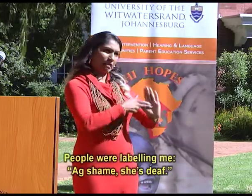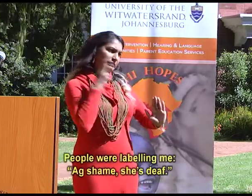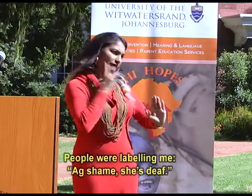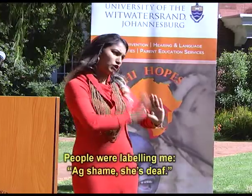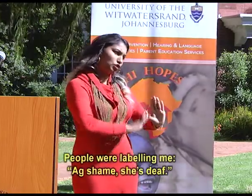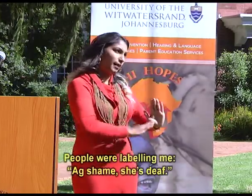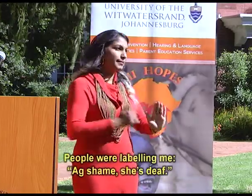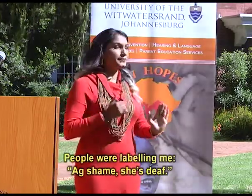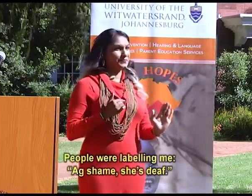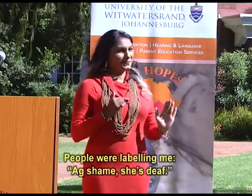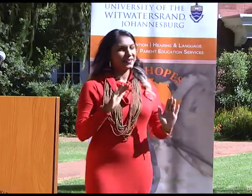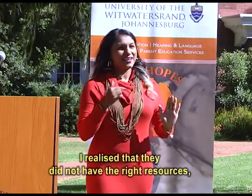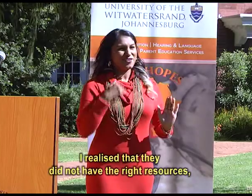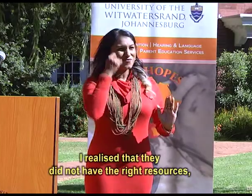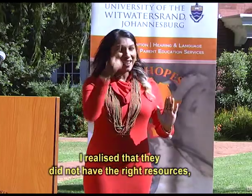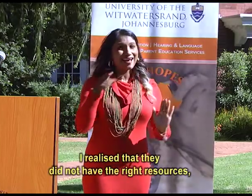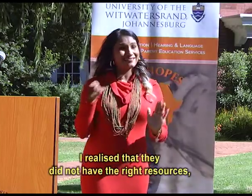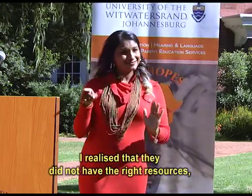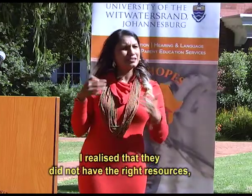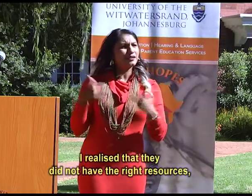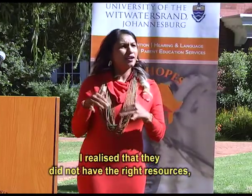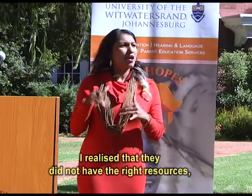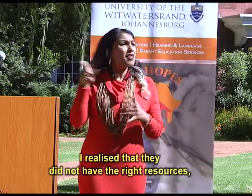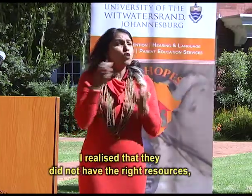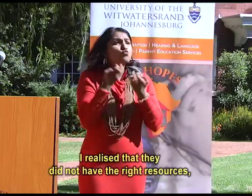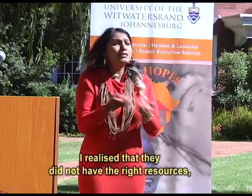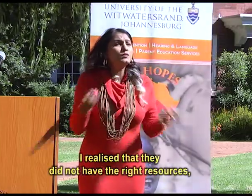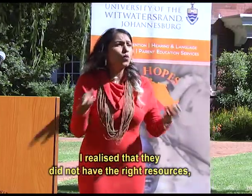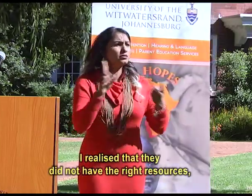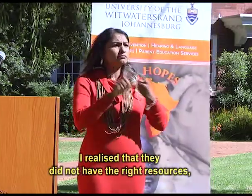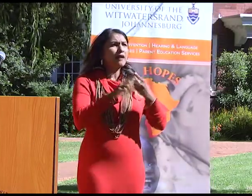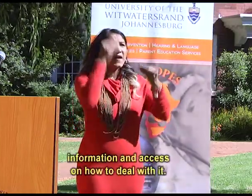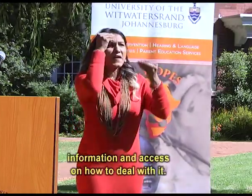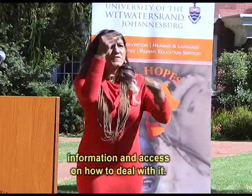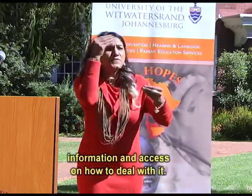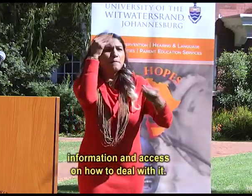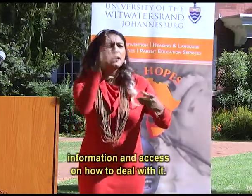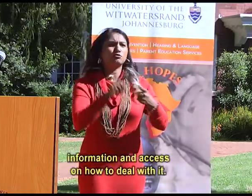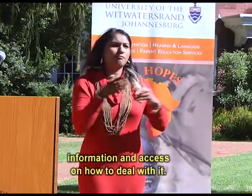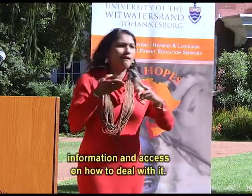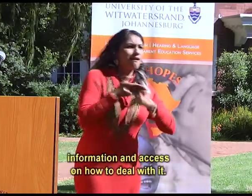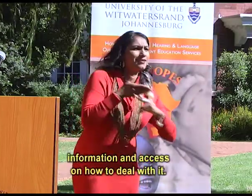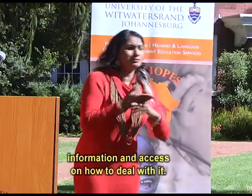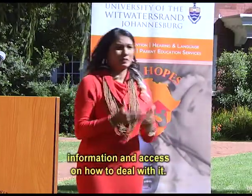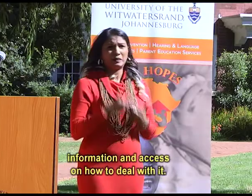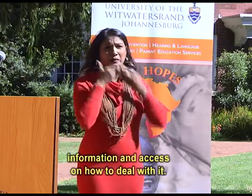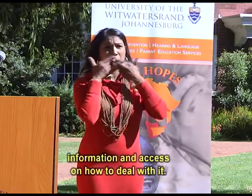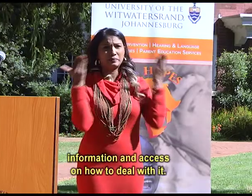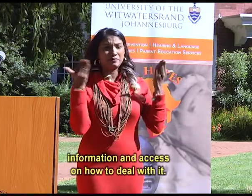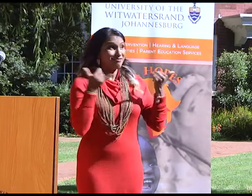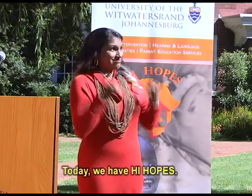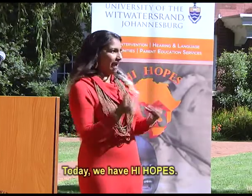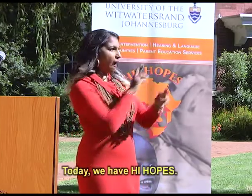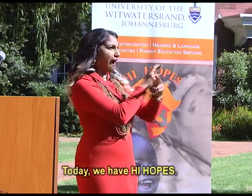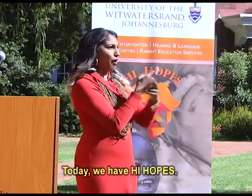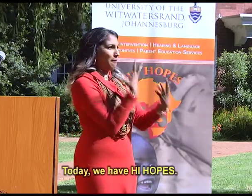were labeling me, oh shame, she's deaf. I realized that they did not have the right resources, information and access on how to deal with